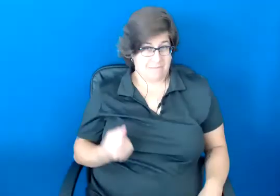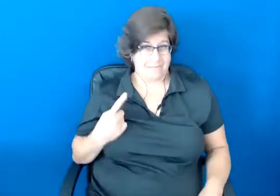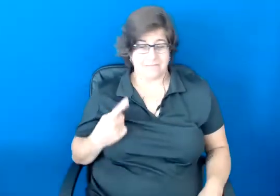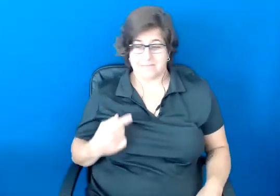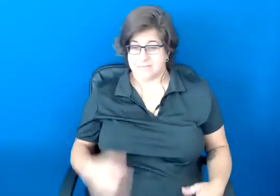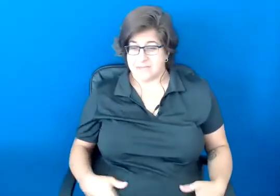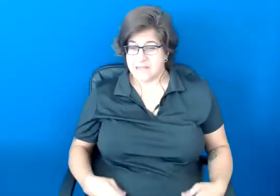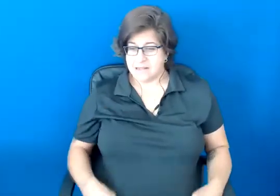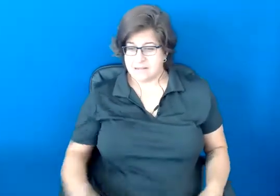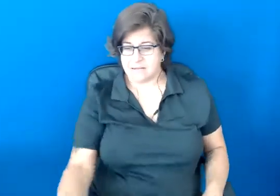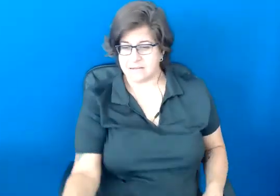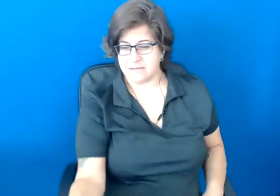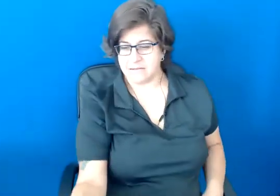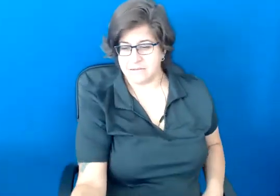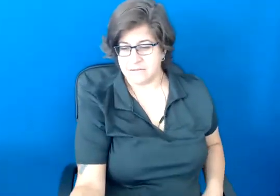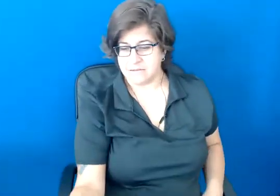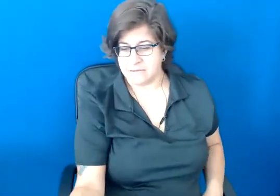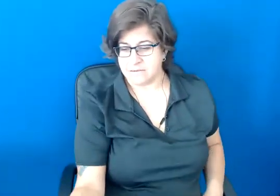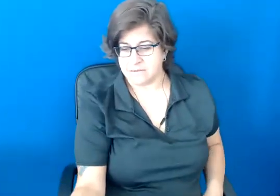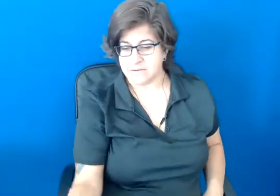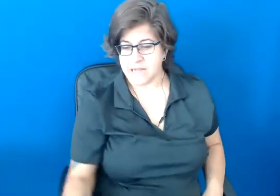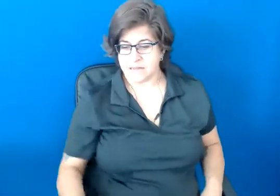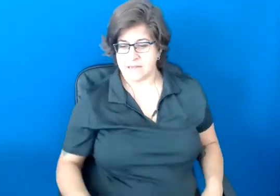Thank you, Polly. Joanne.